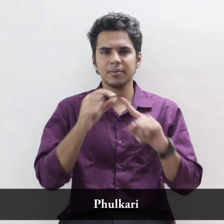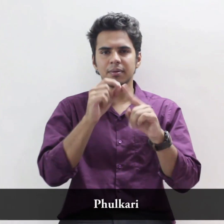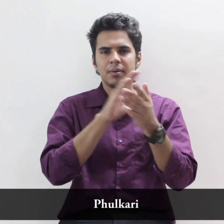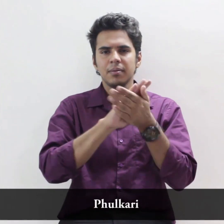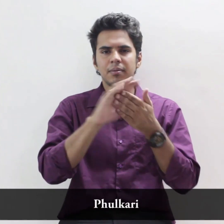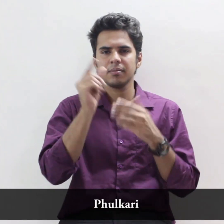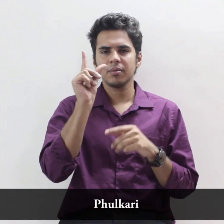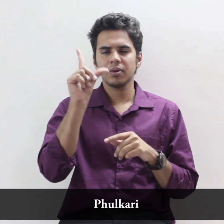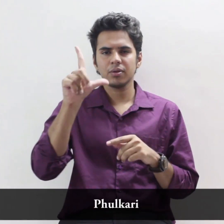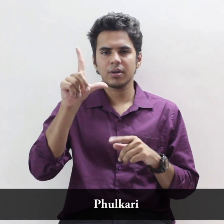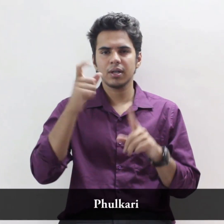Fulkari.